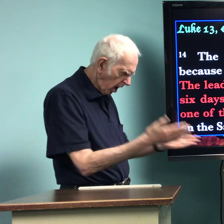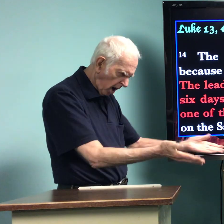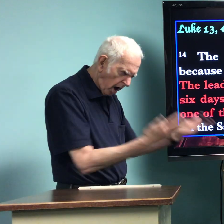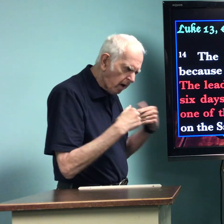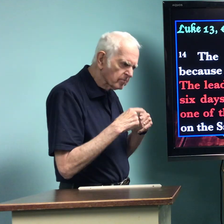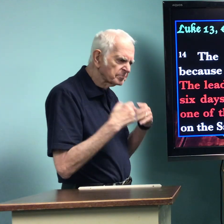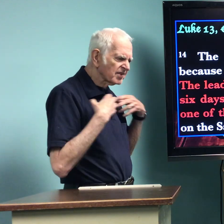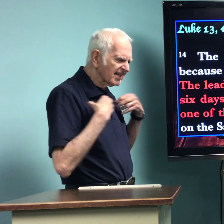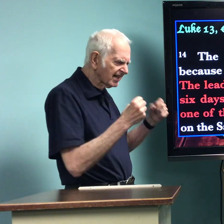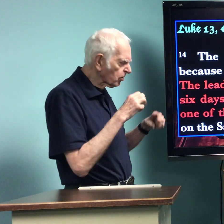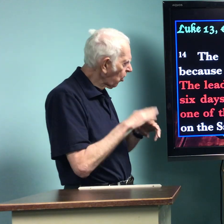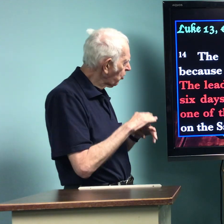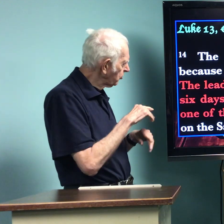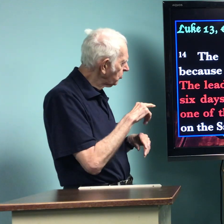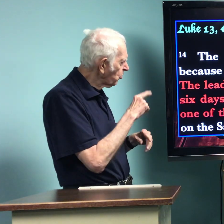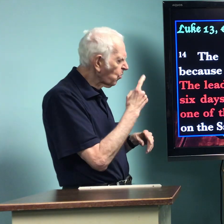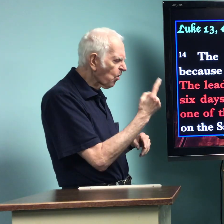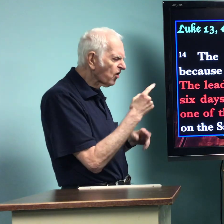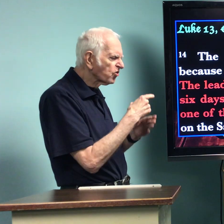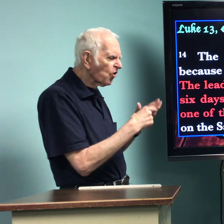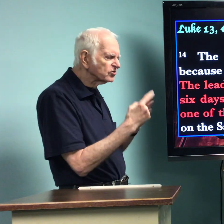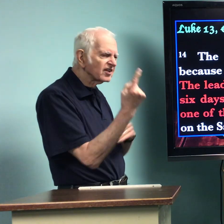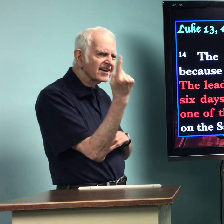So come to be healed on one of those days.